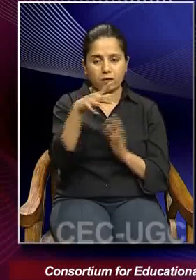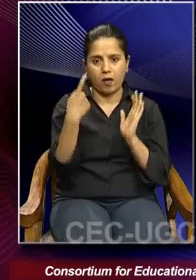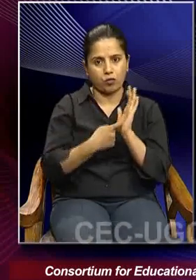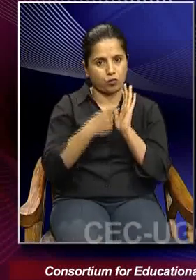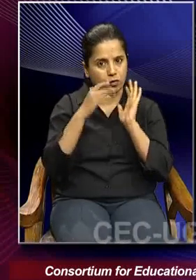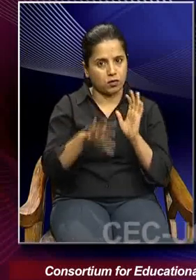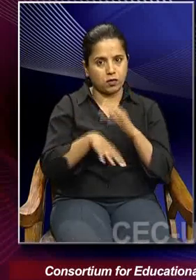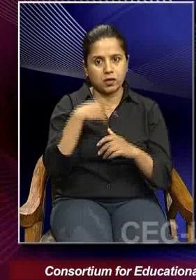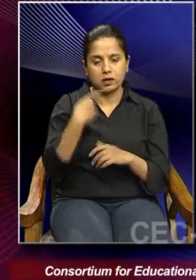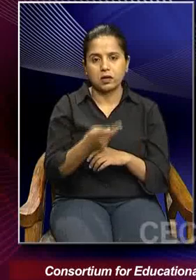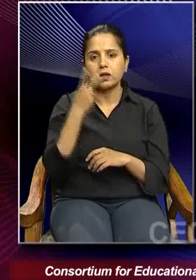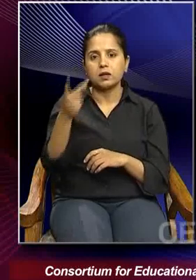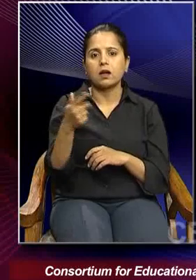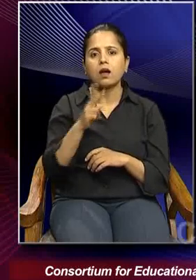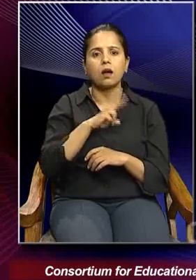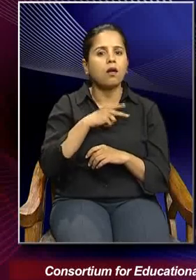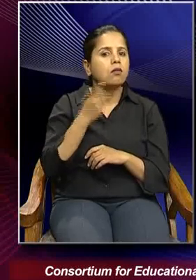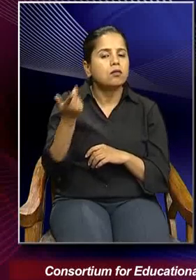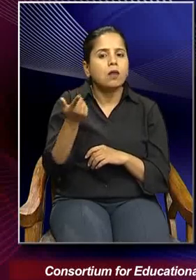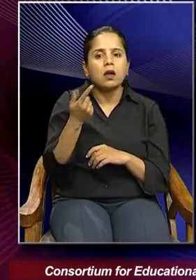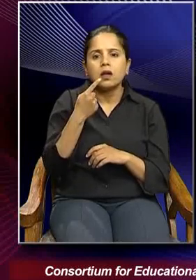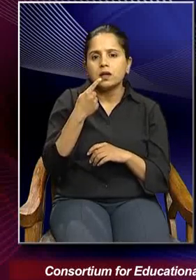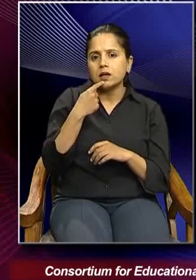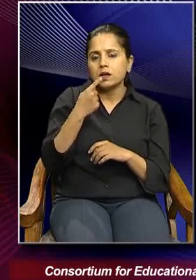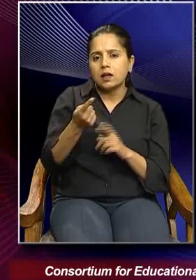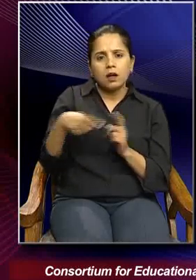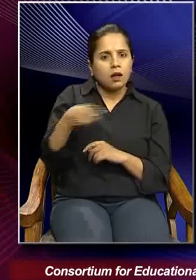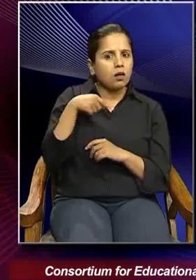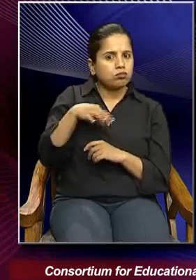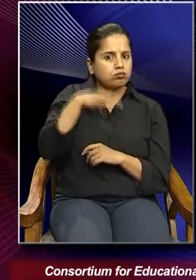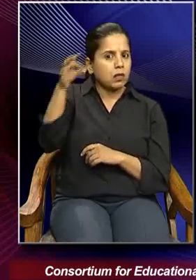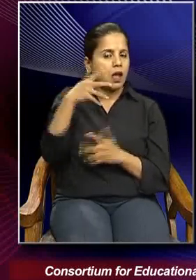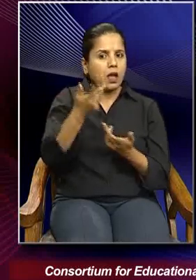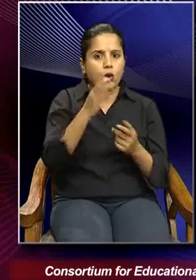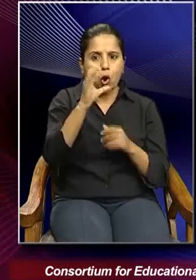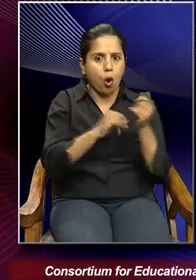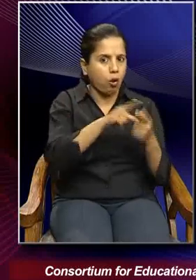principles, the Purush is neither a cause nor an effect.